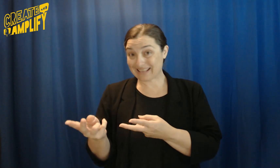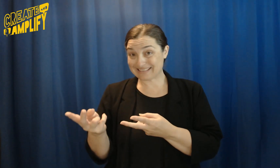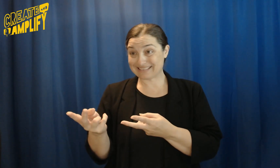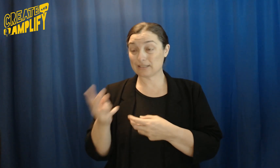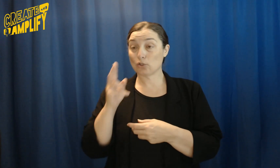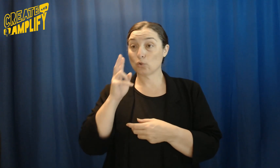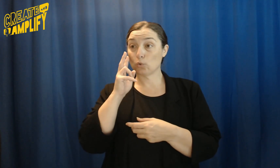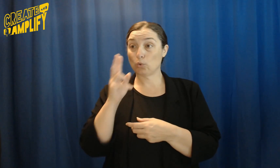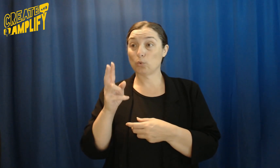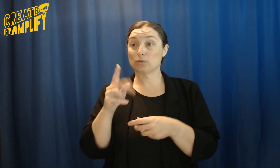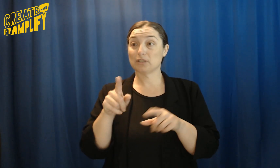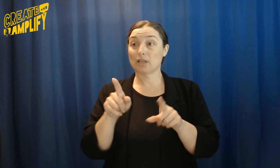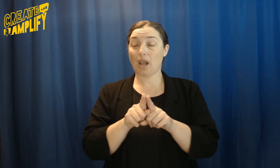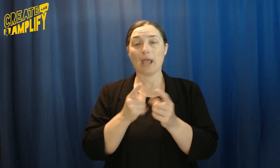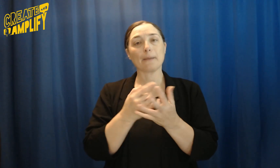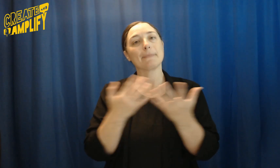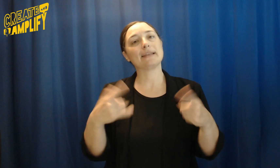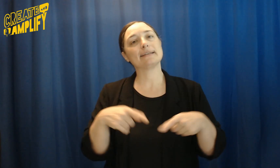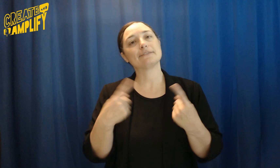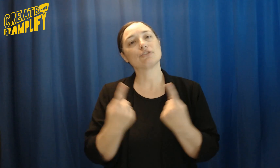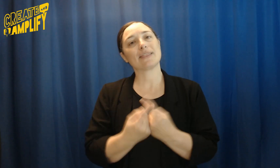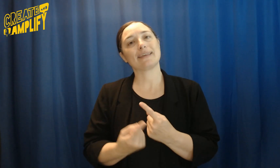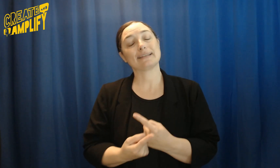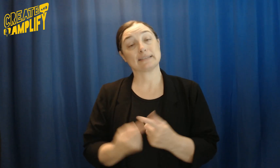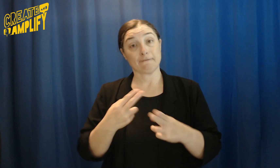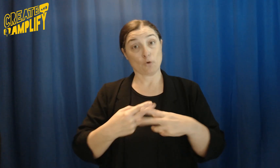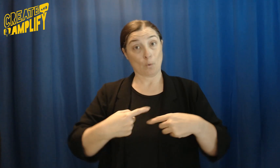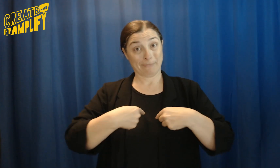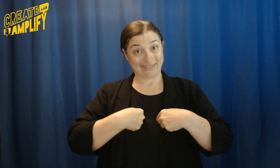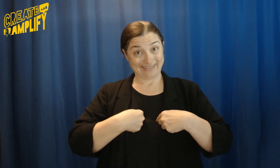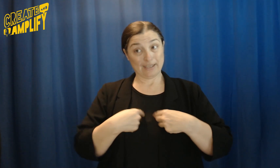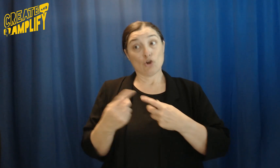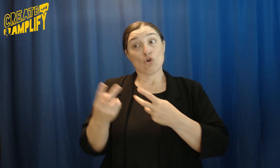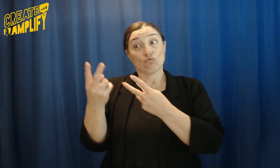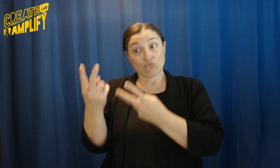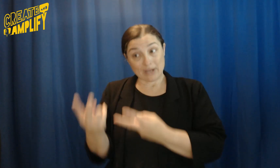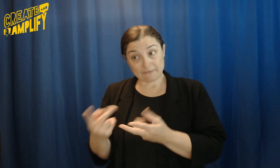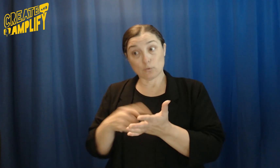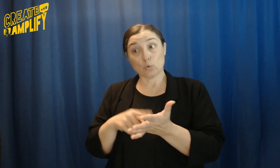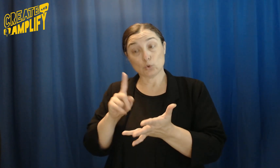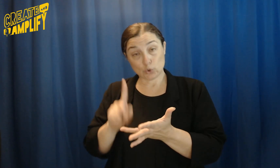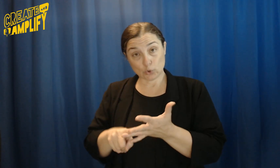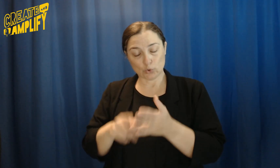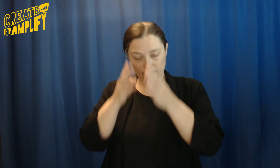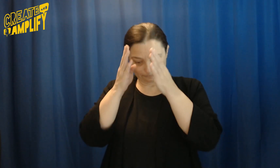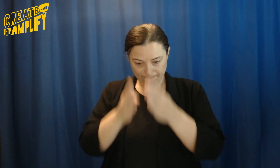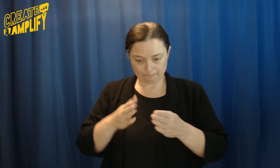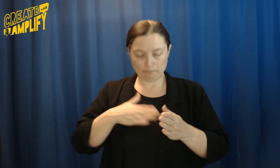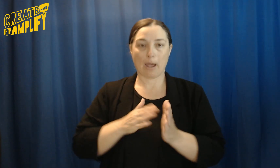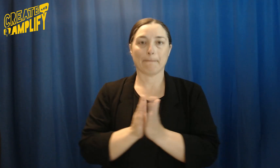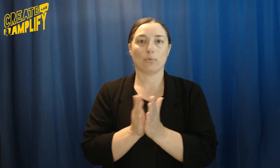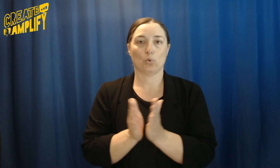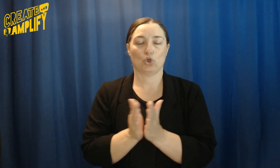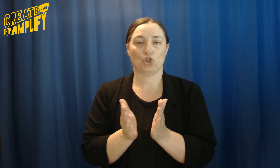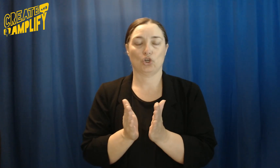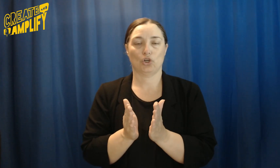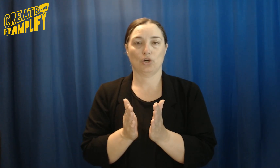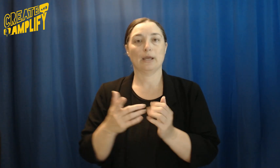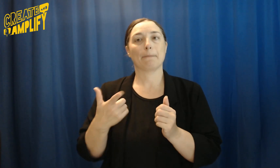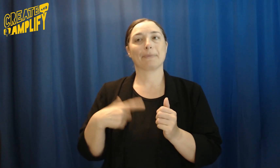all sorts of things. It was restful for me to sit and work on my book because it was a rest from feeling like I'd